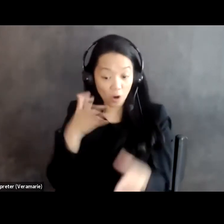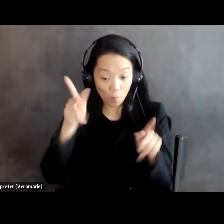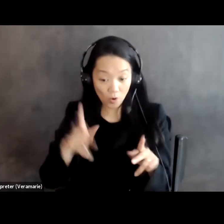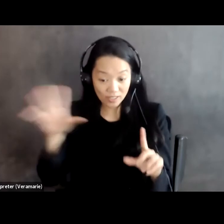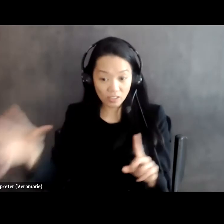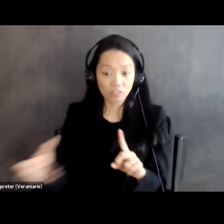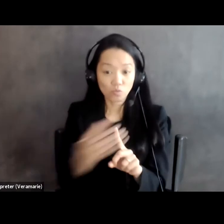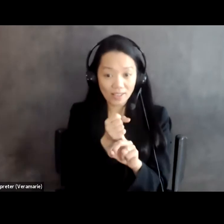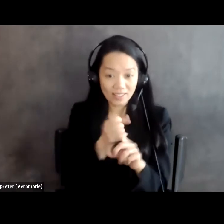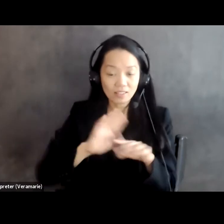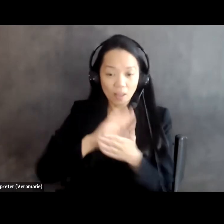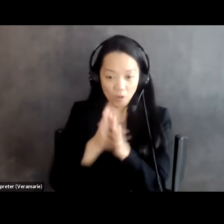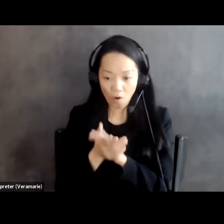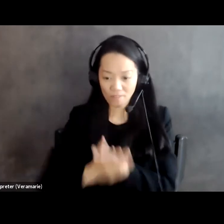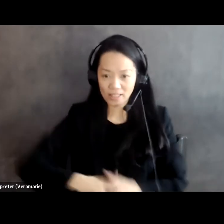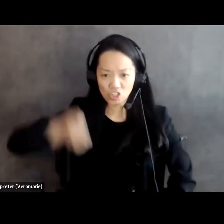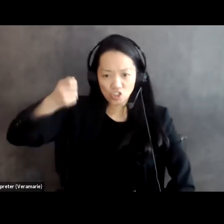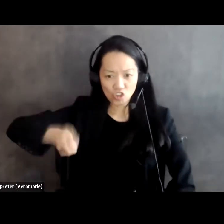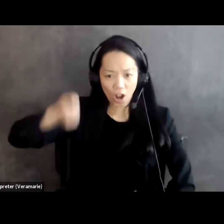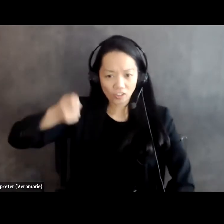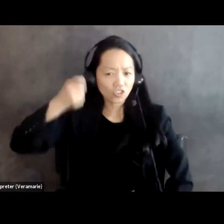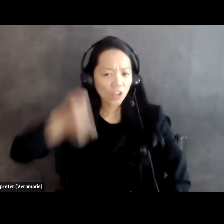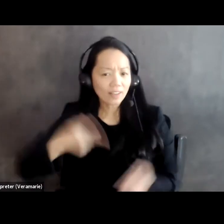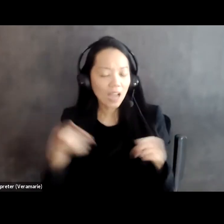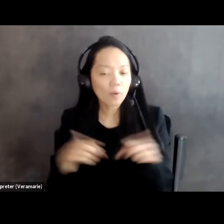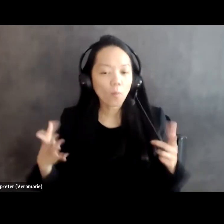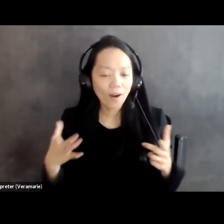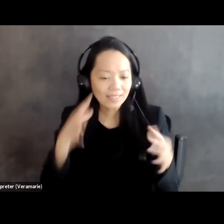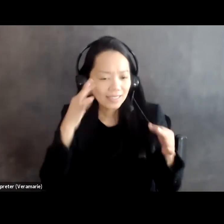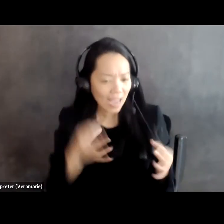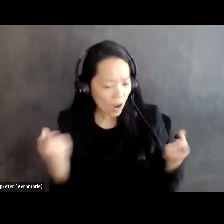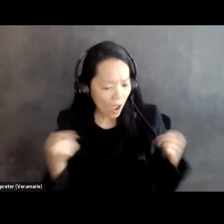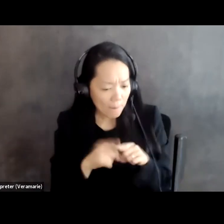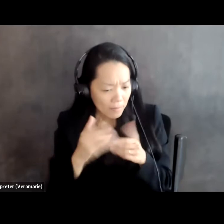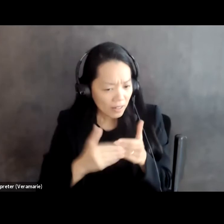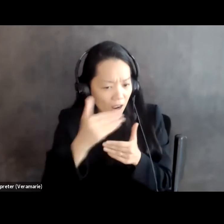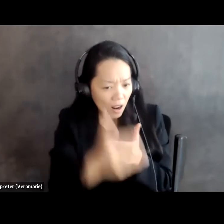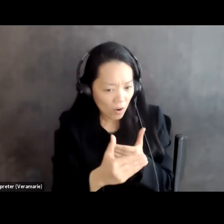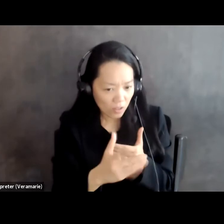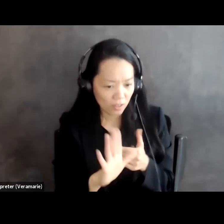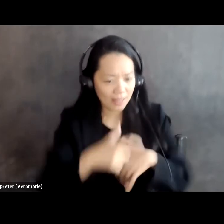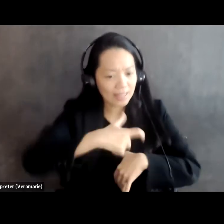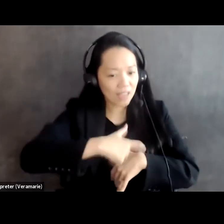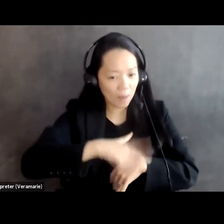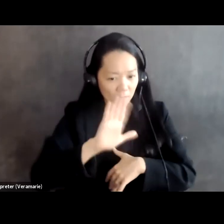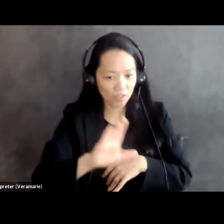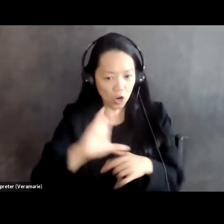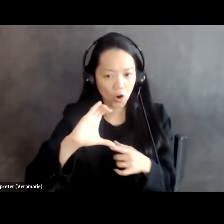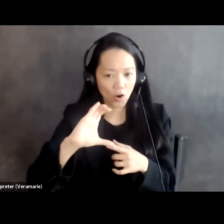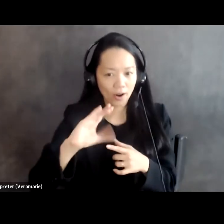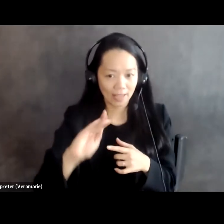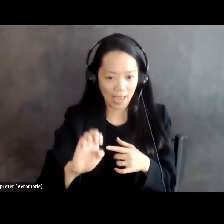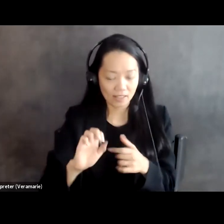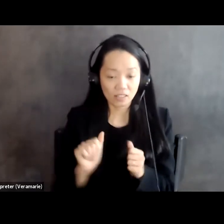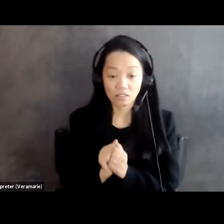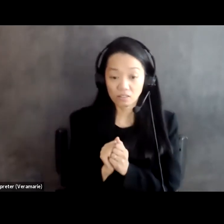before a judge, and the judge has to make a decision about what happens to that person during the pendency of their case. The judge in the